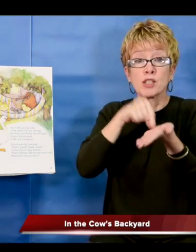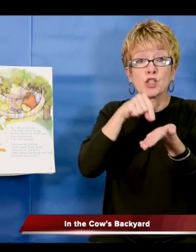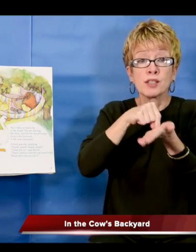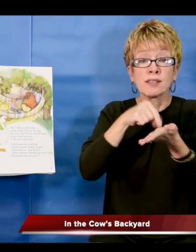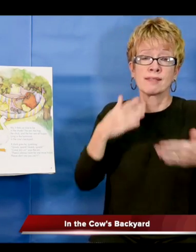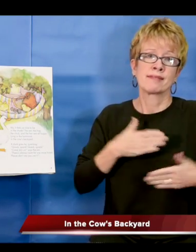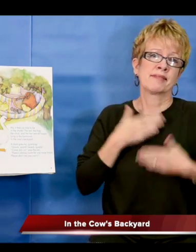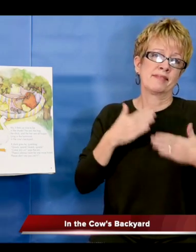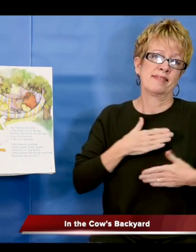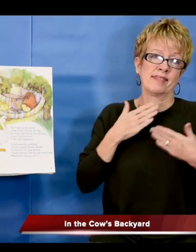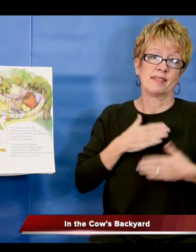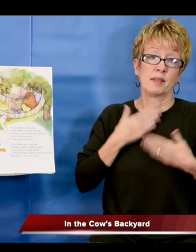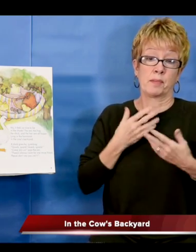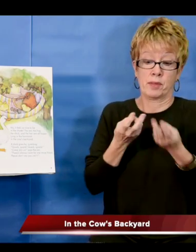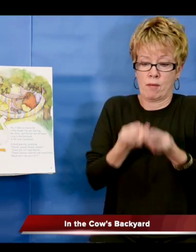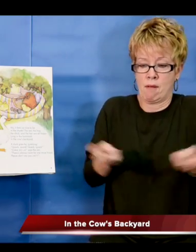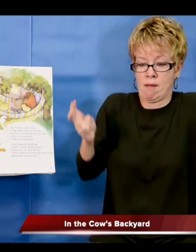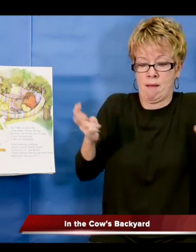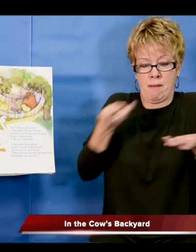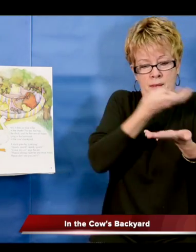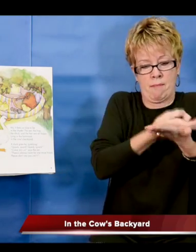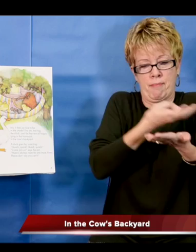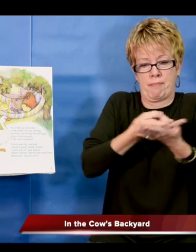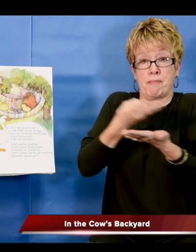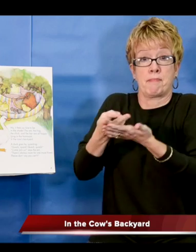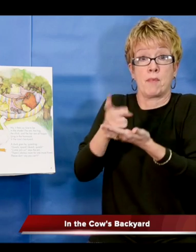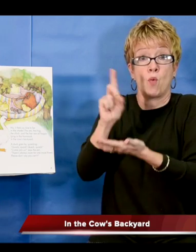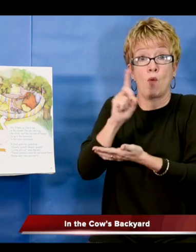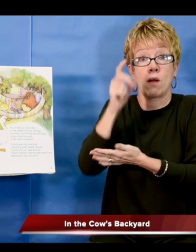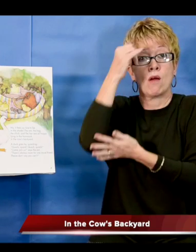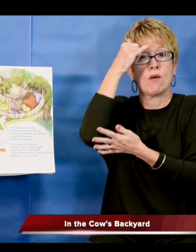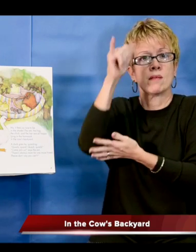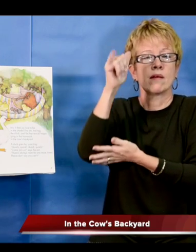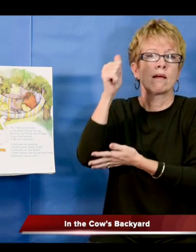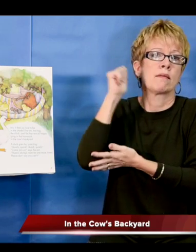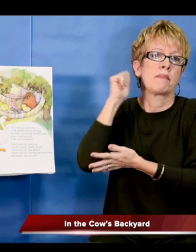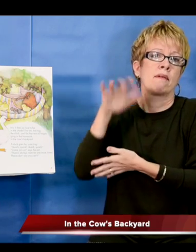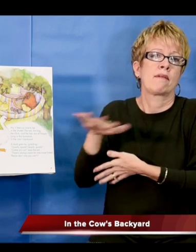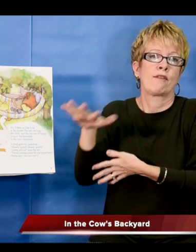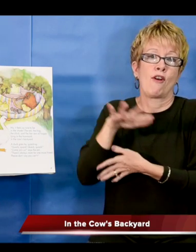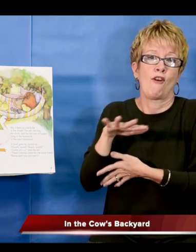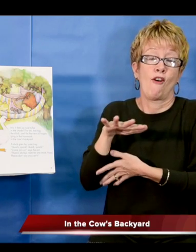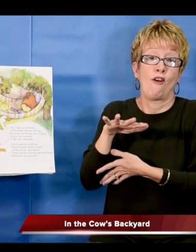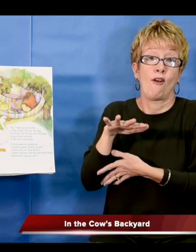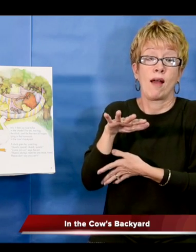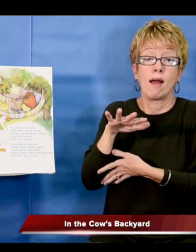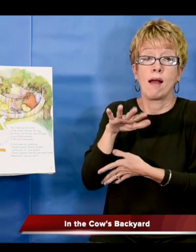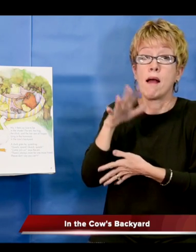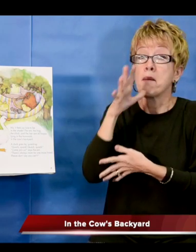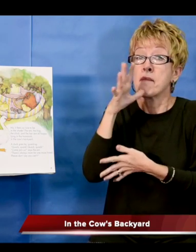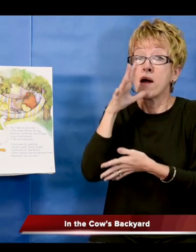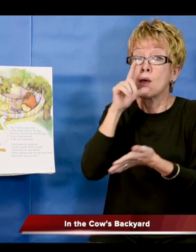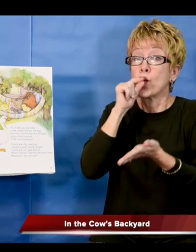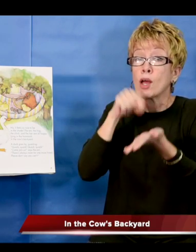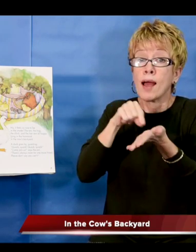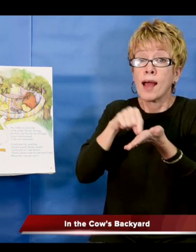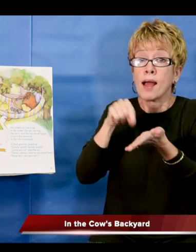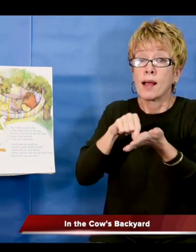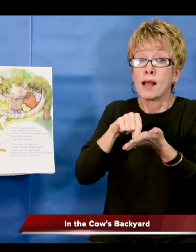happy lying in the hammock in the cow's backyard. A hen goes by